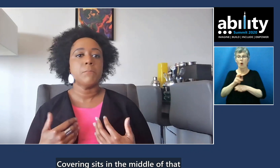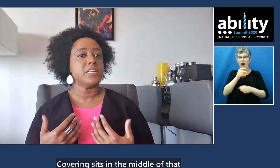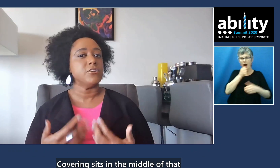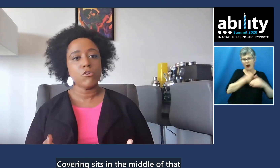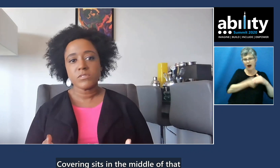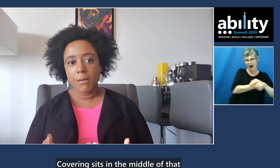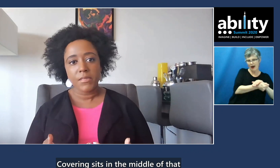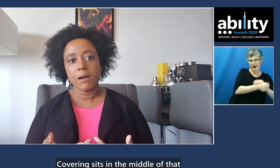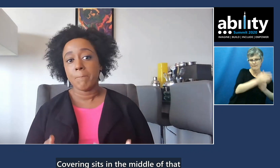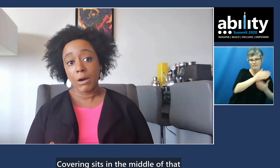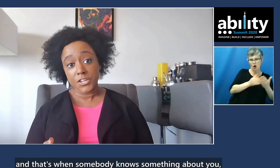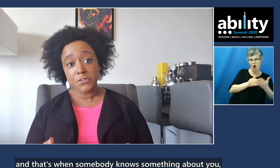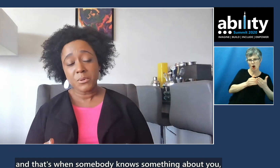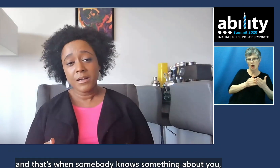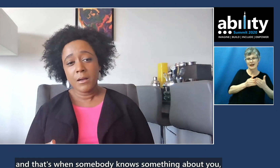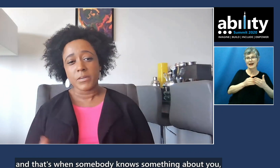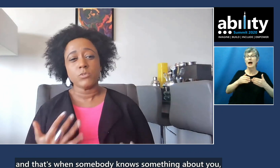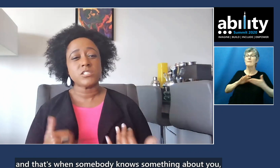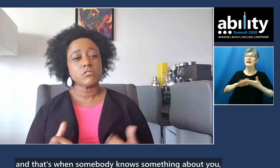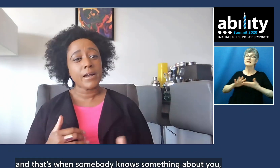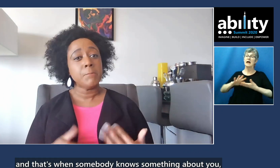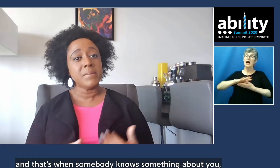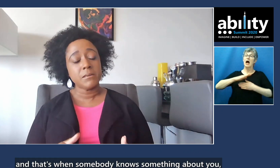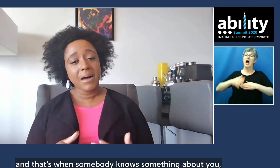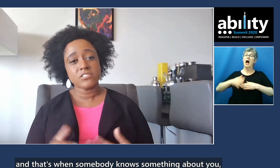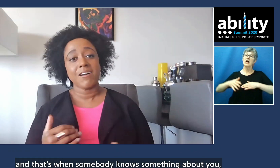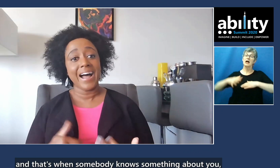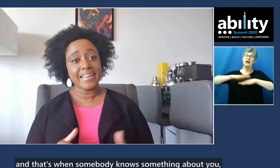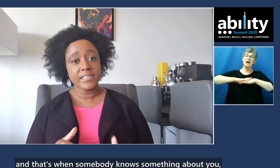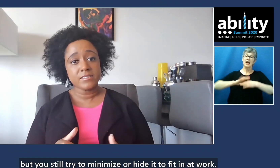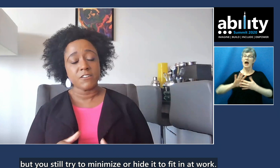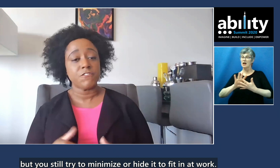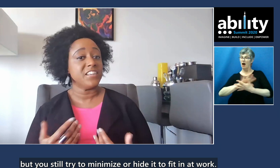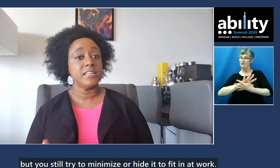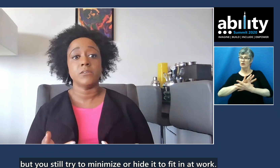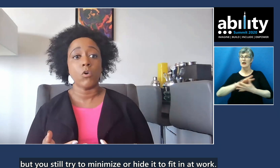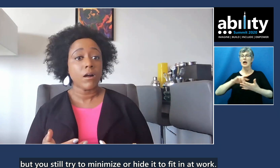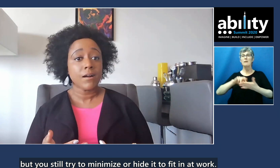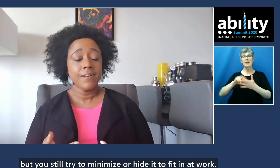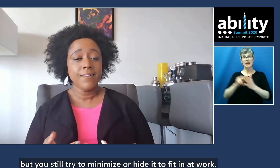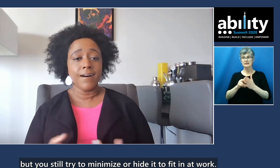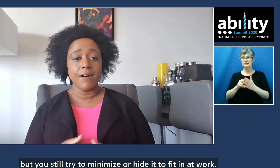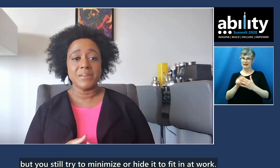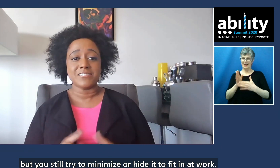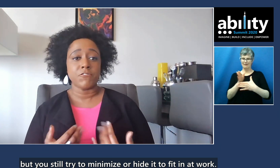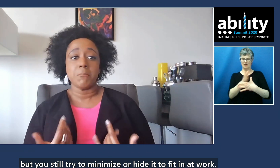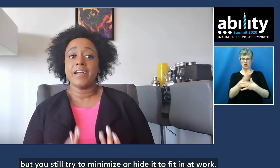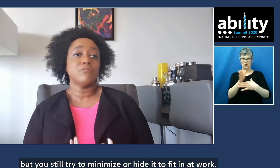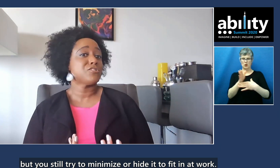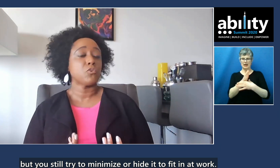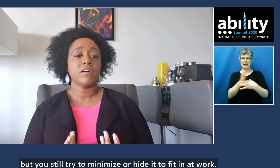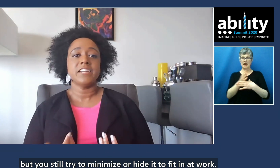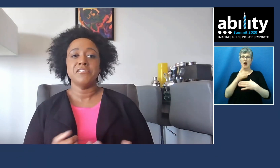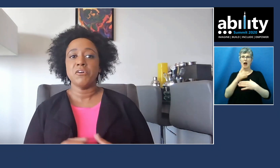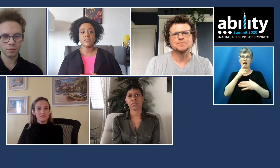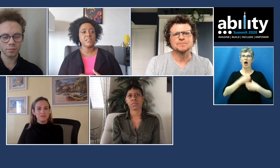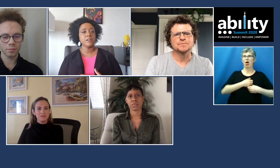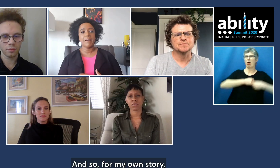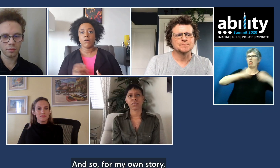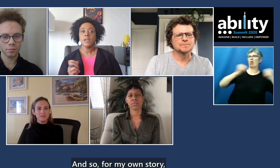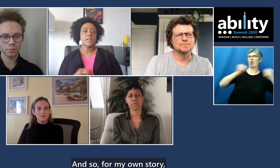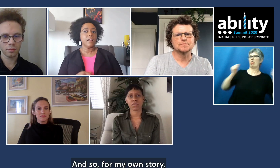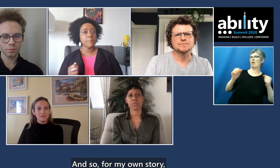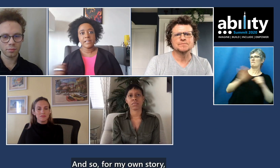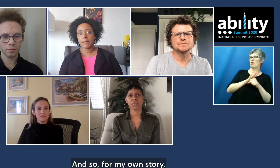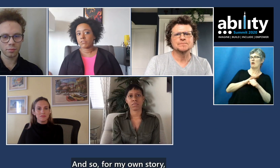that's when somebody knows something about you, but you still try to minimize or hide it to fit in at work. And so for my own story, the